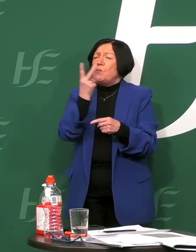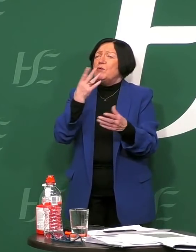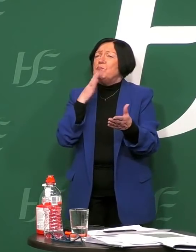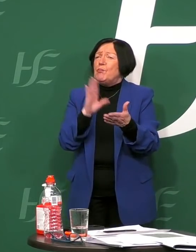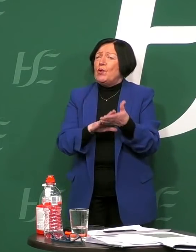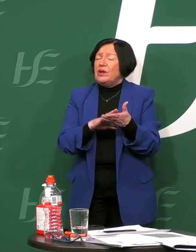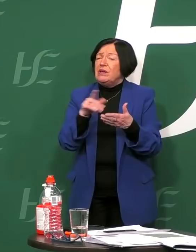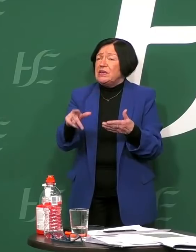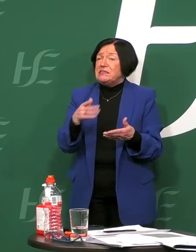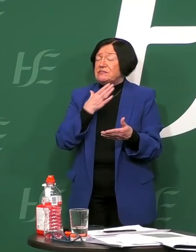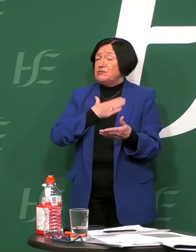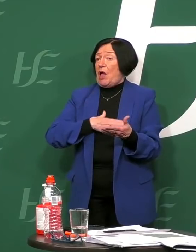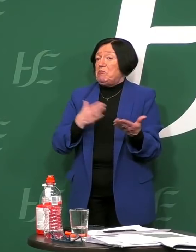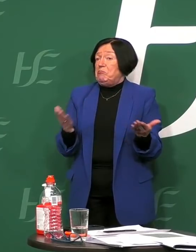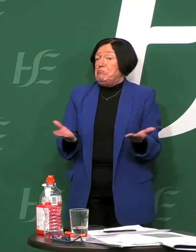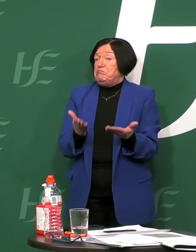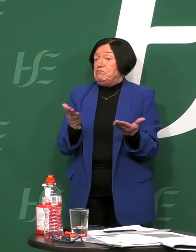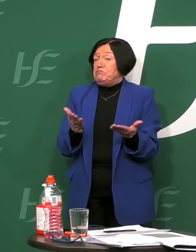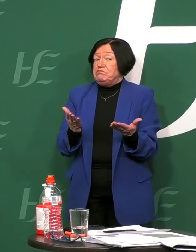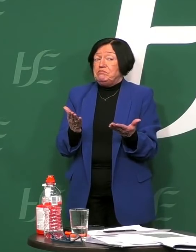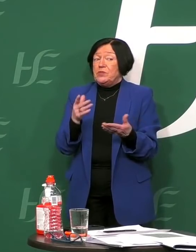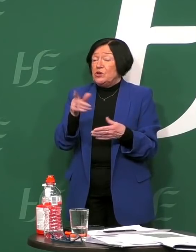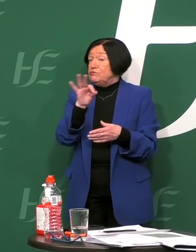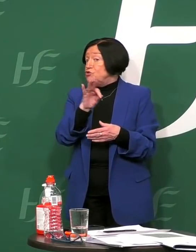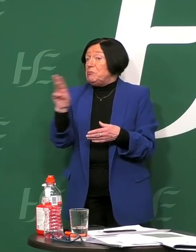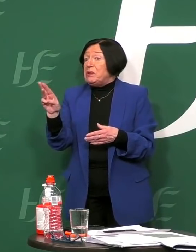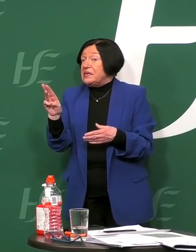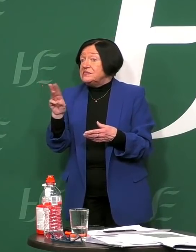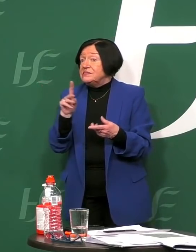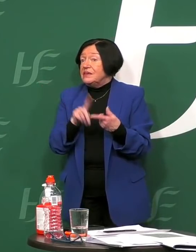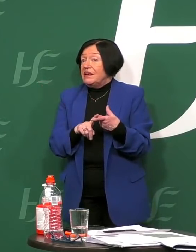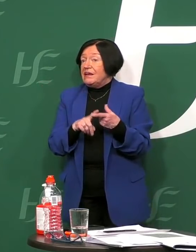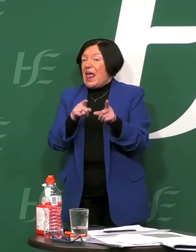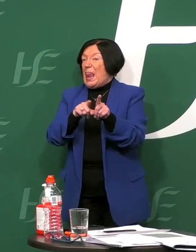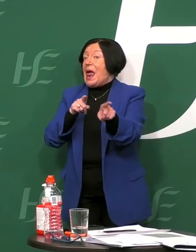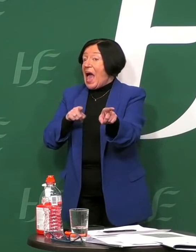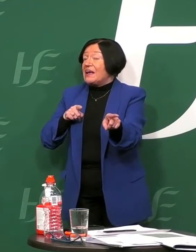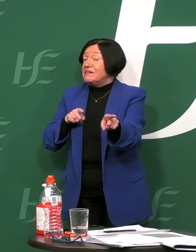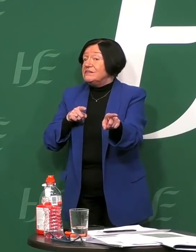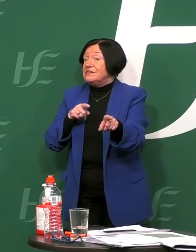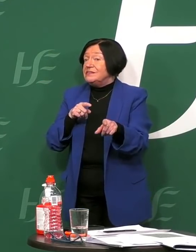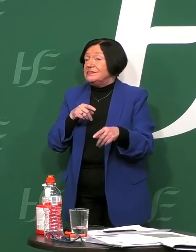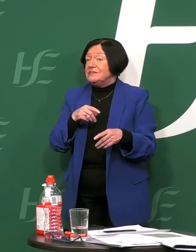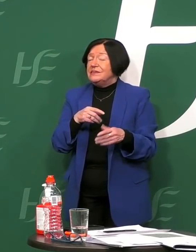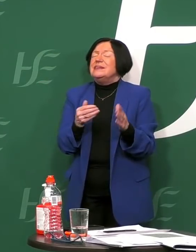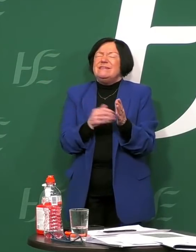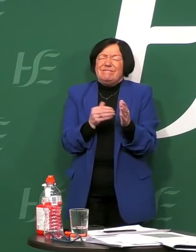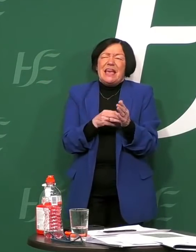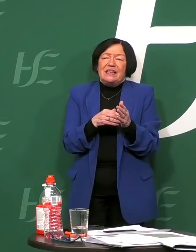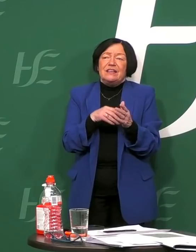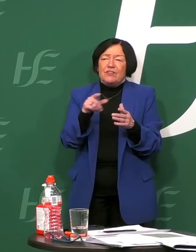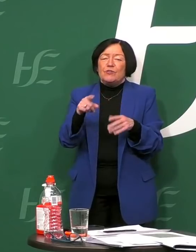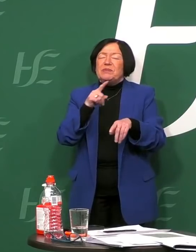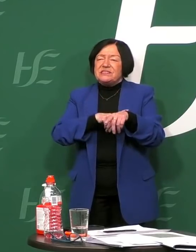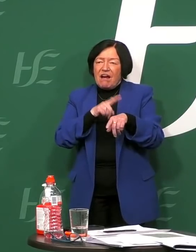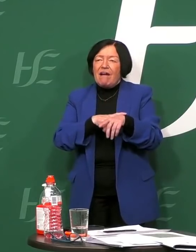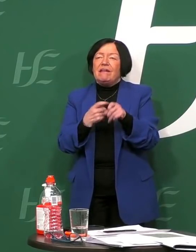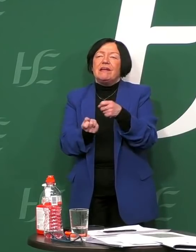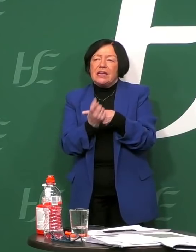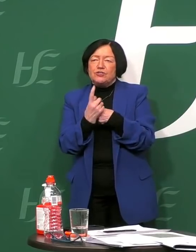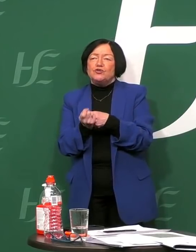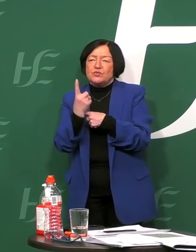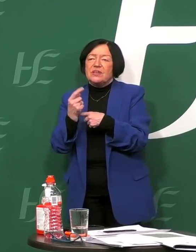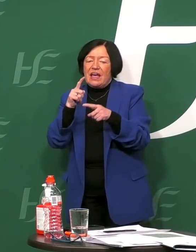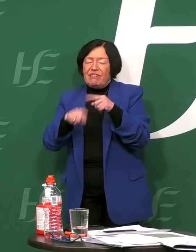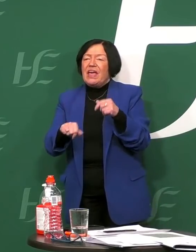was simply because of with GPs and a kind of a lag. I'm just to clarify. Well, yeah, there would be timing issues, and then also in